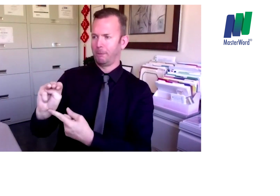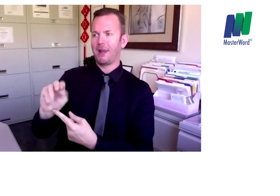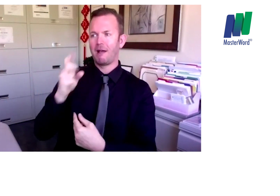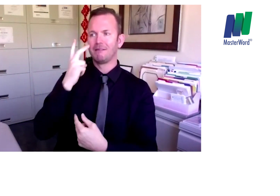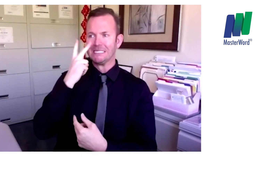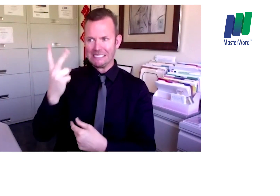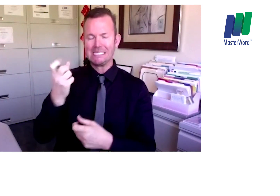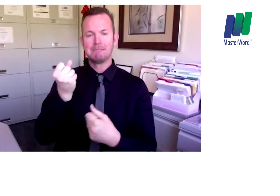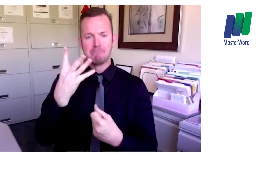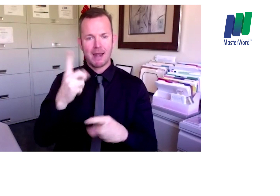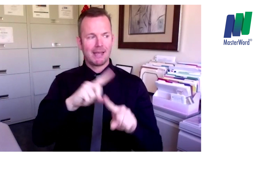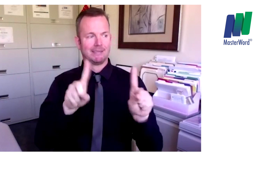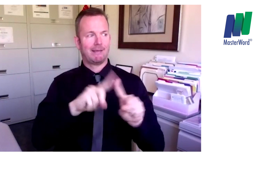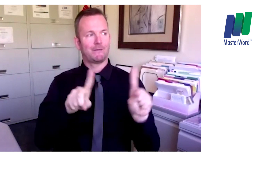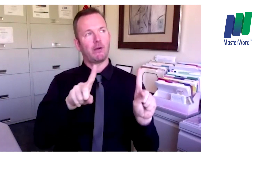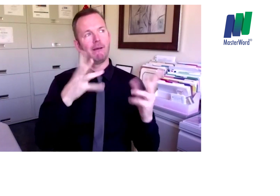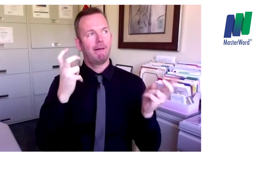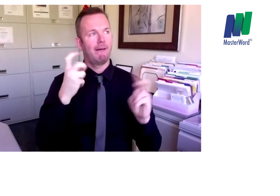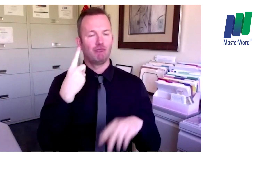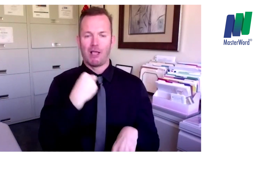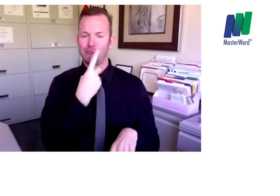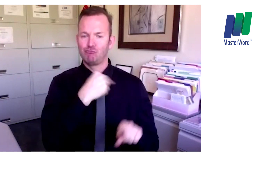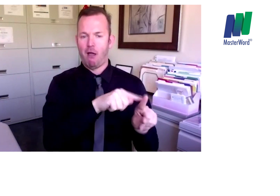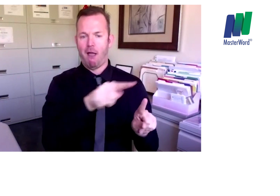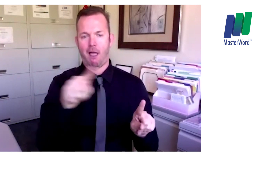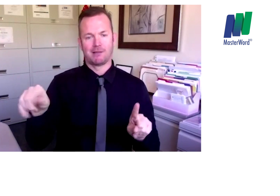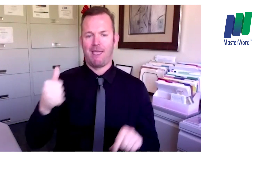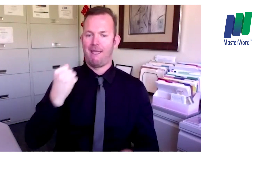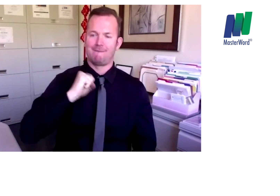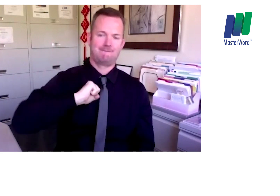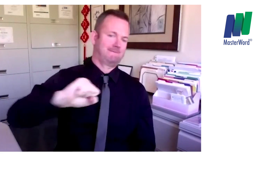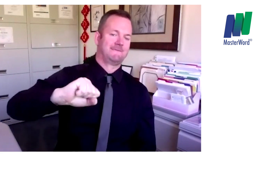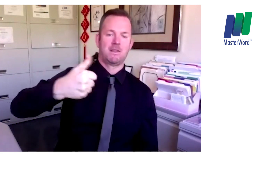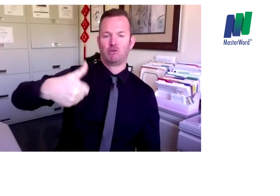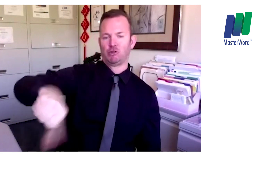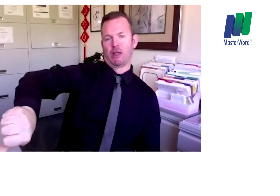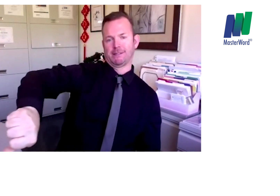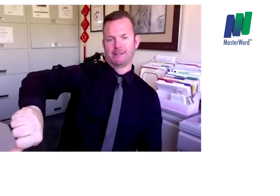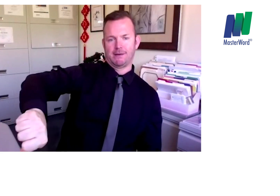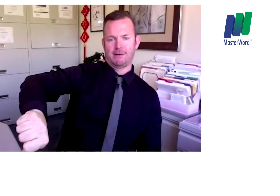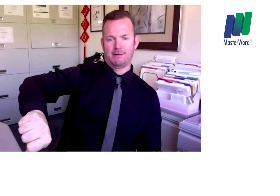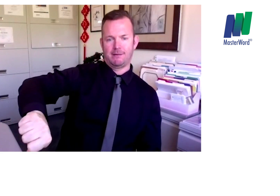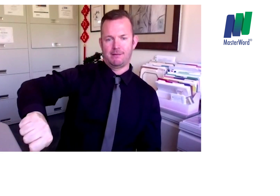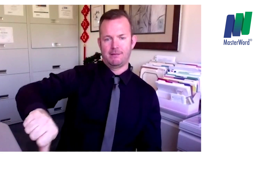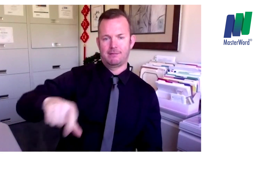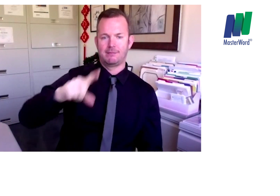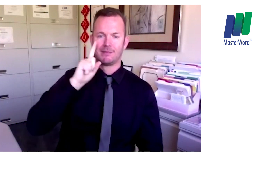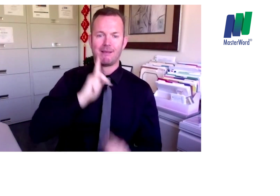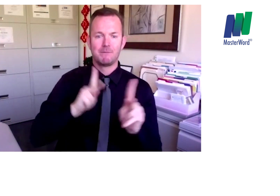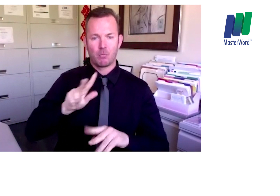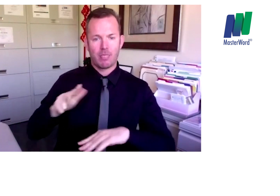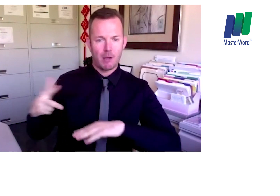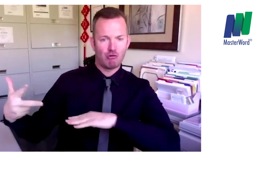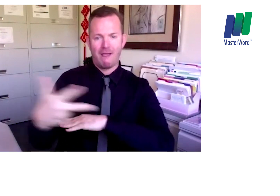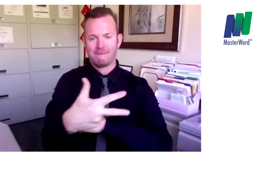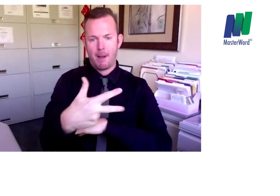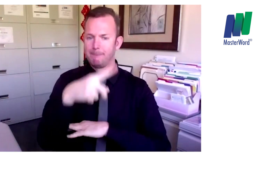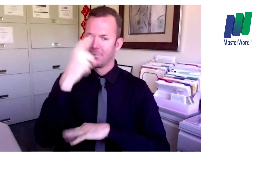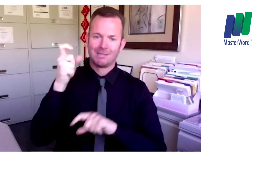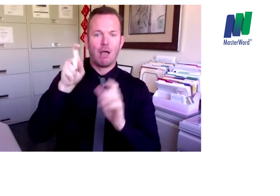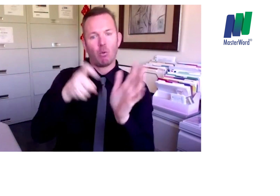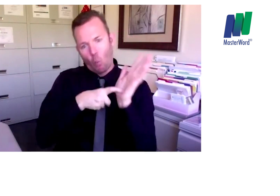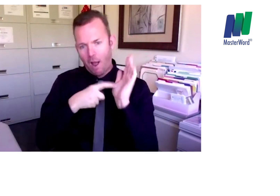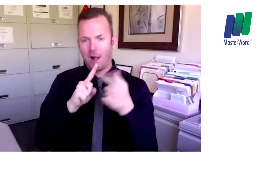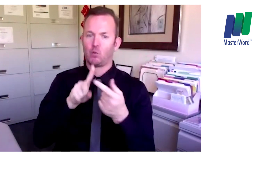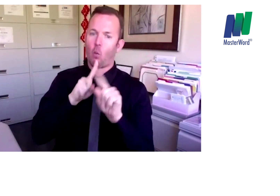very accessible for our community. We struggle to be heard, they don't separate back and forth. We've actually been rejected from